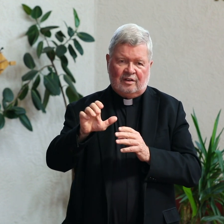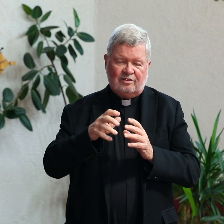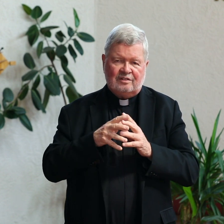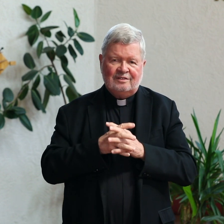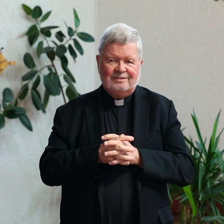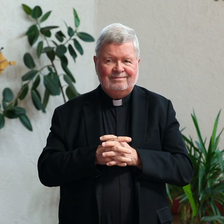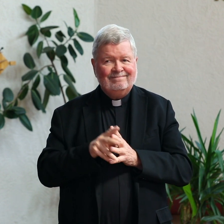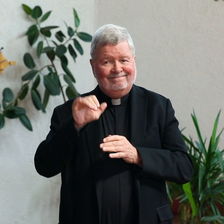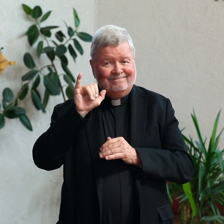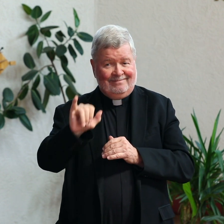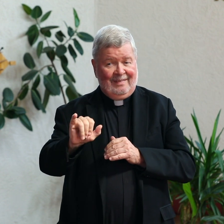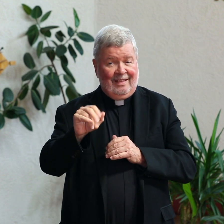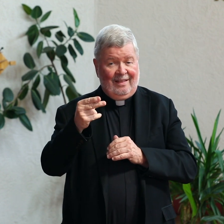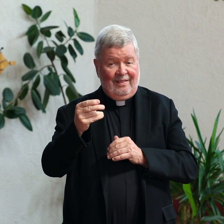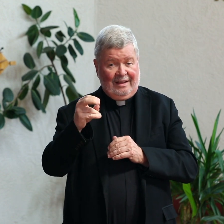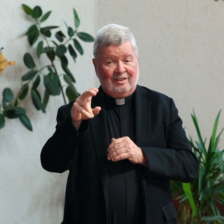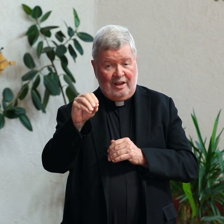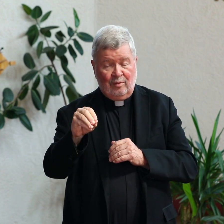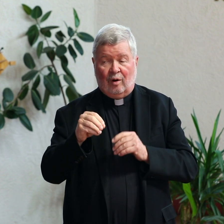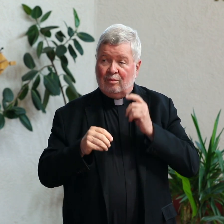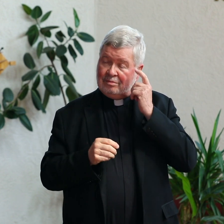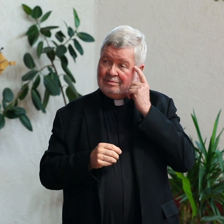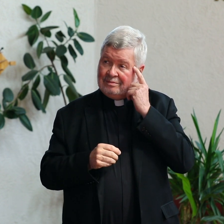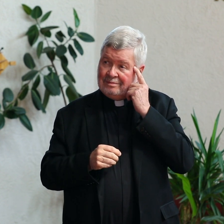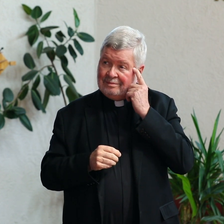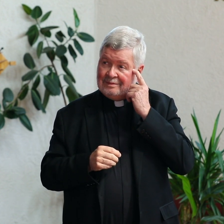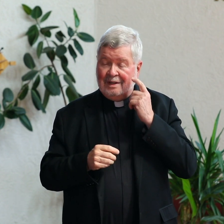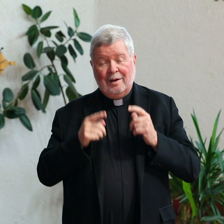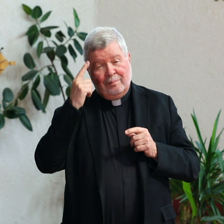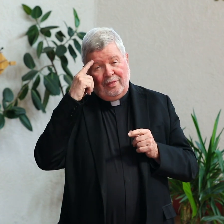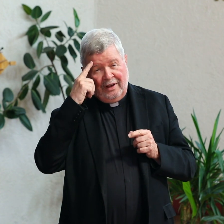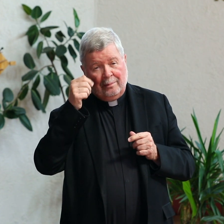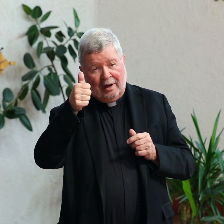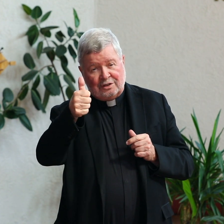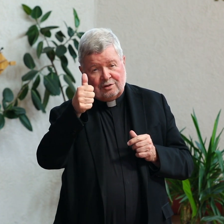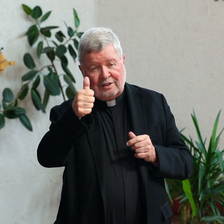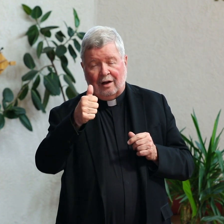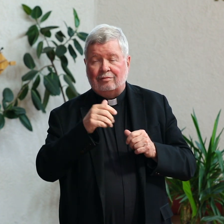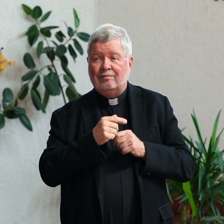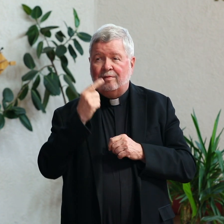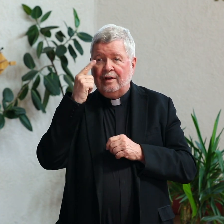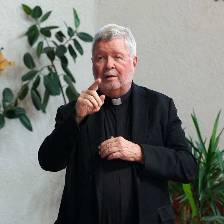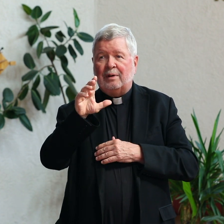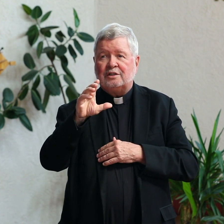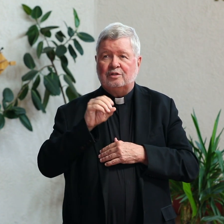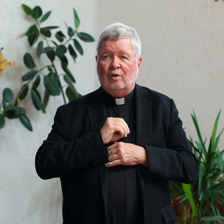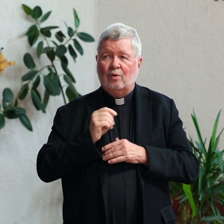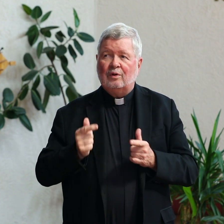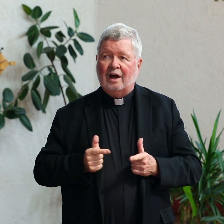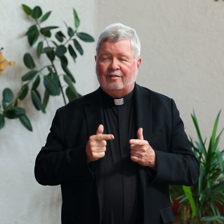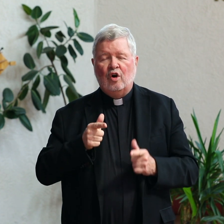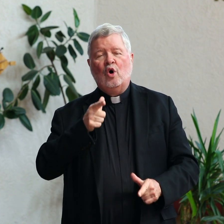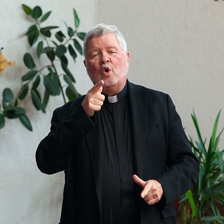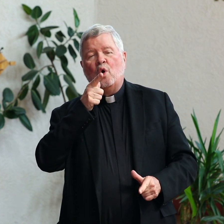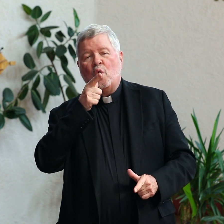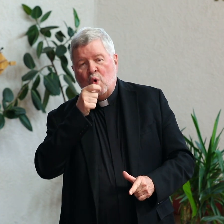Christ. That's a hero. But think about yourself. Think about your own life.